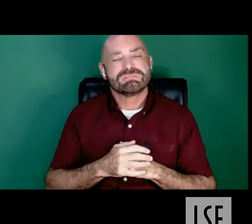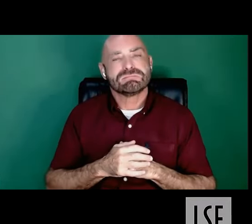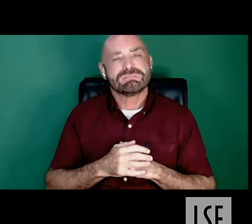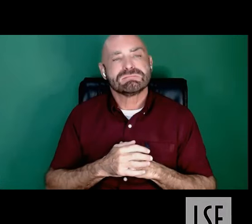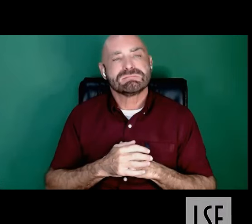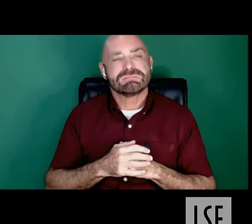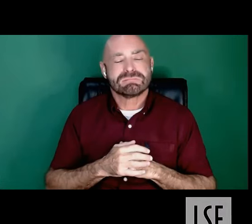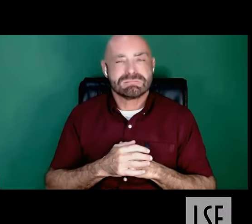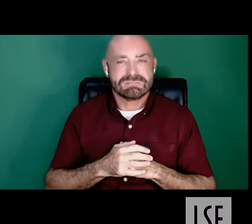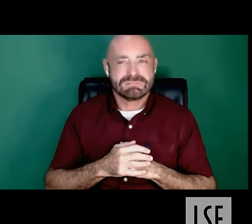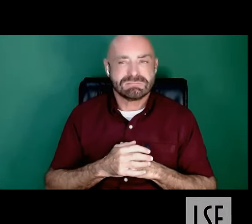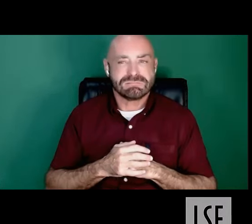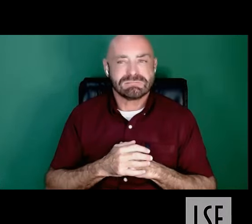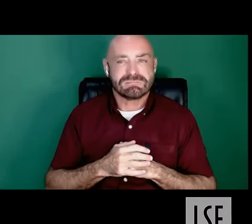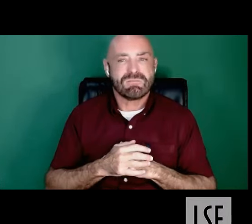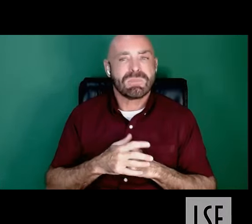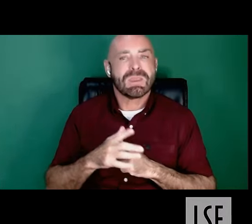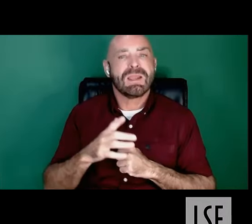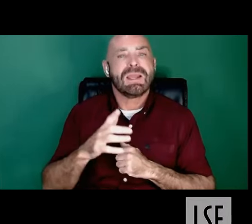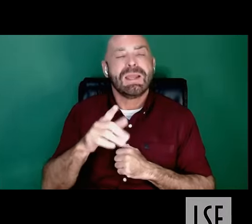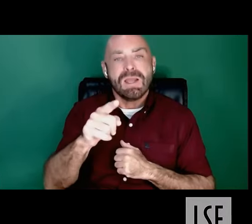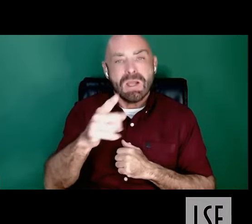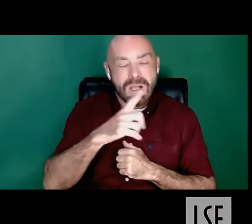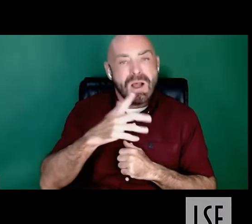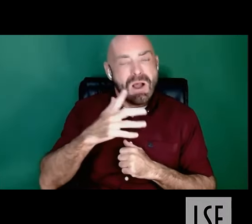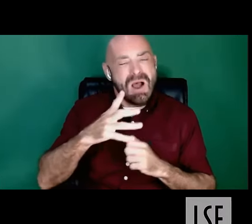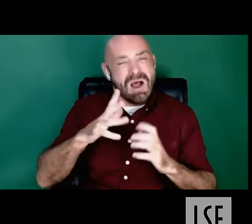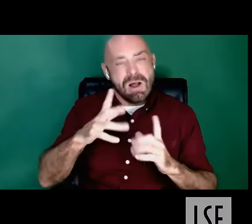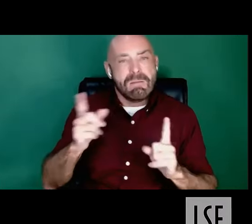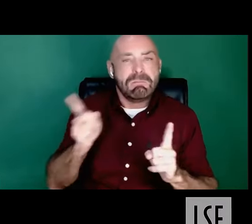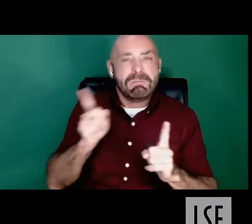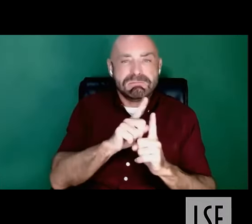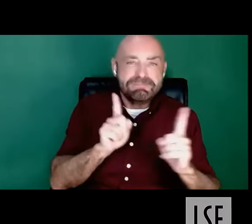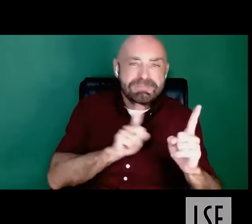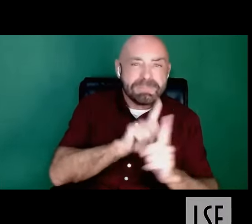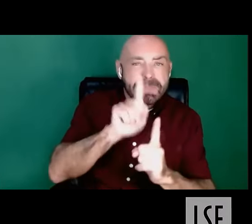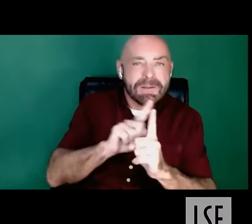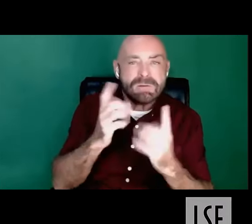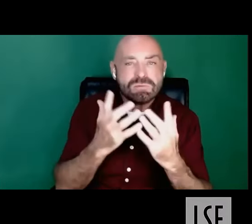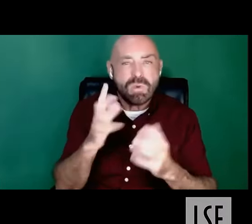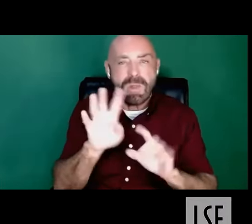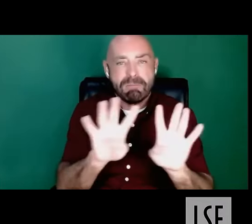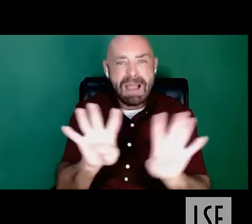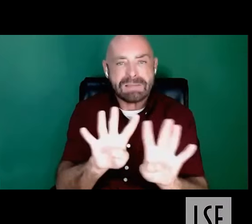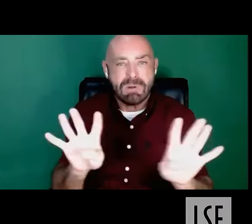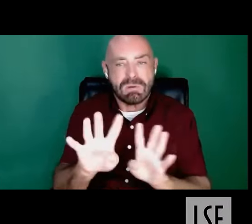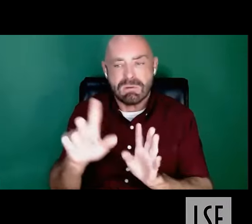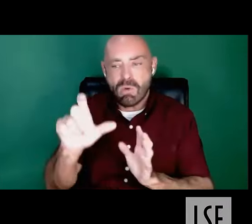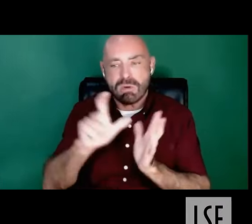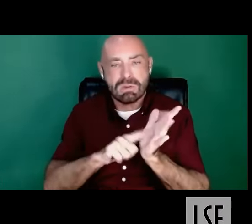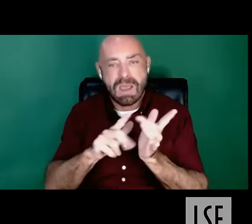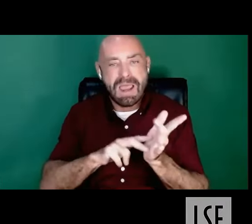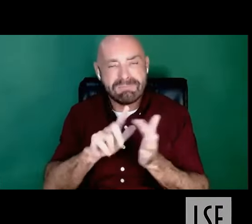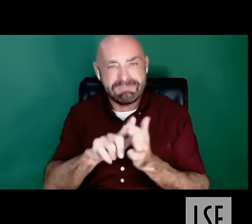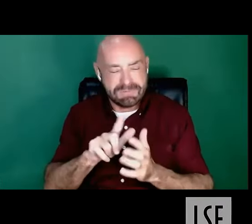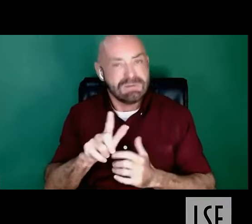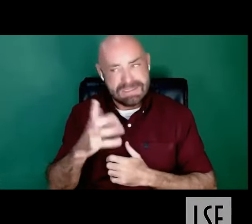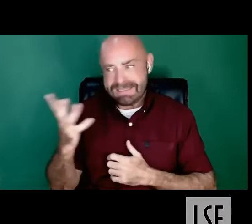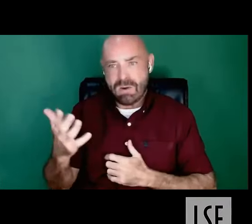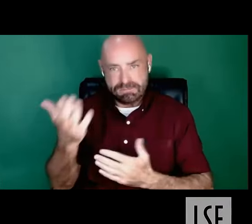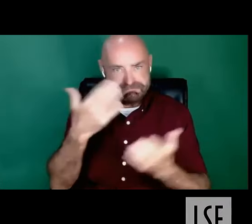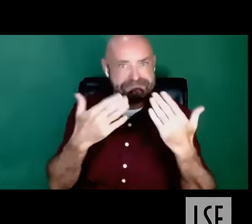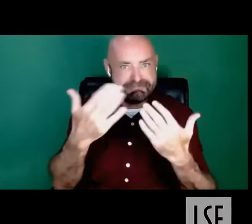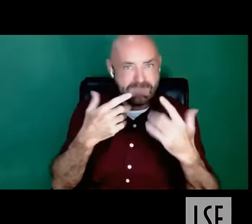is encourage you, if you want to come and talk individually to the panel or indeed to Clive, who is at the front here, now is your opportunity. This is